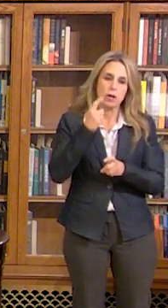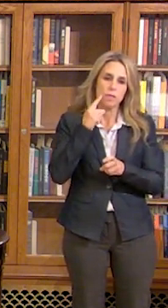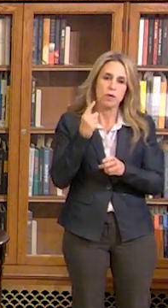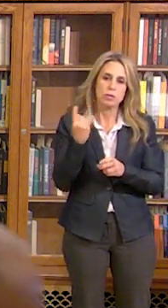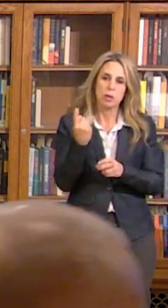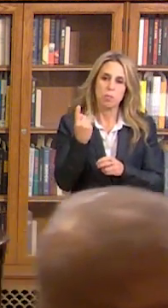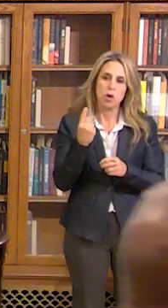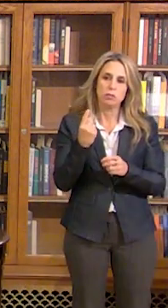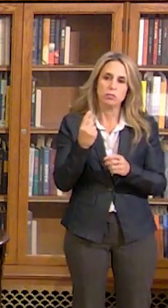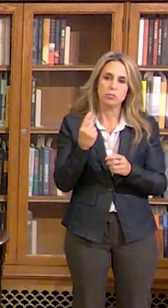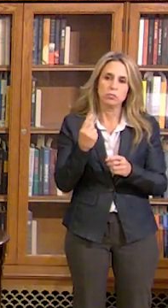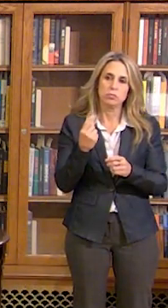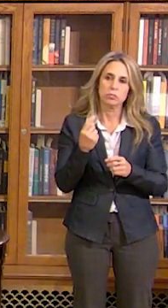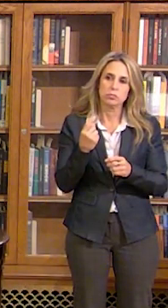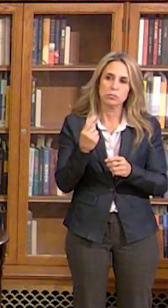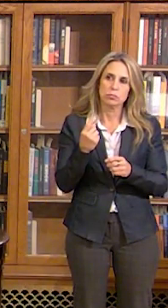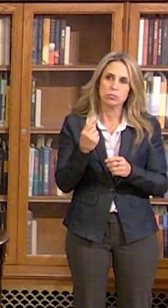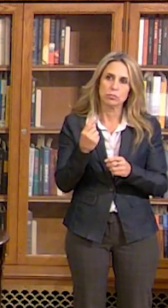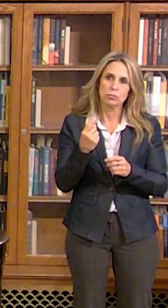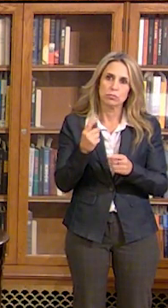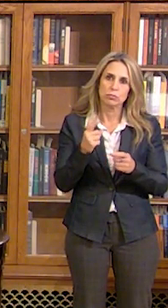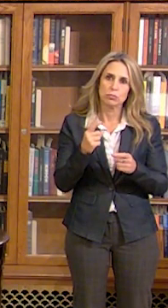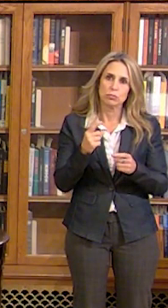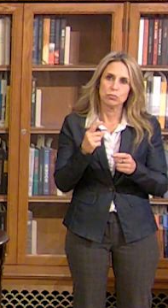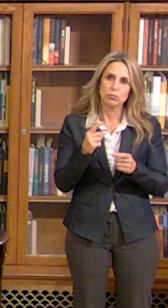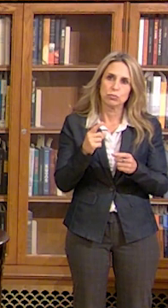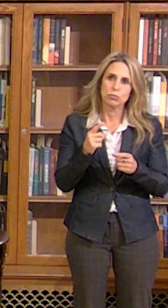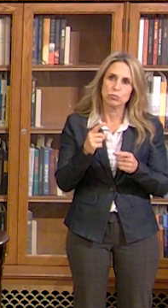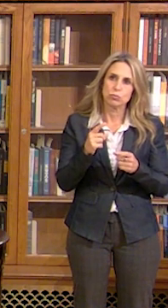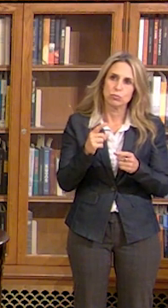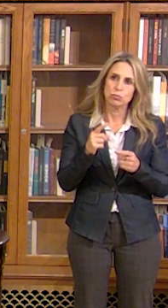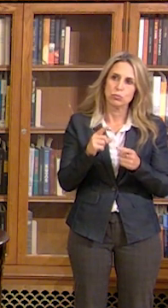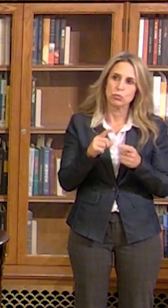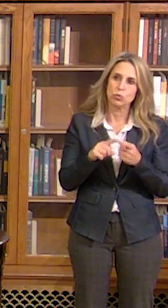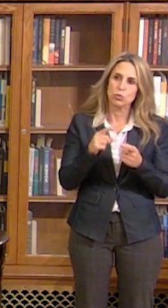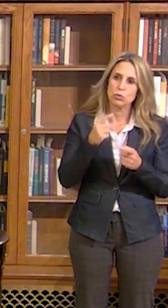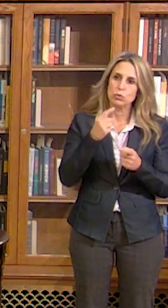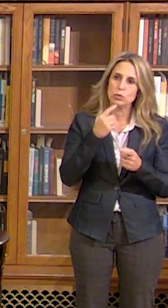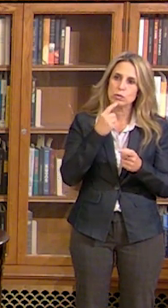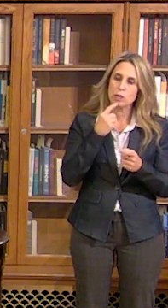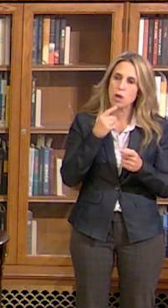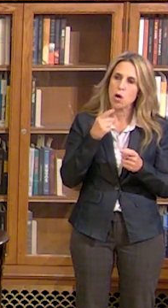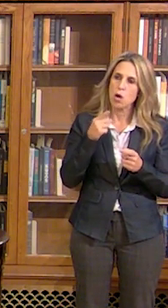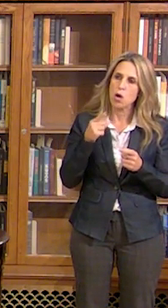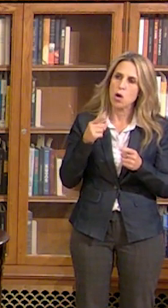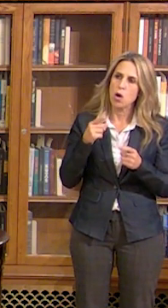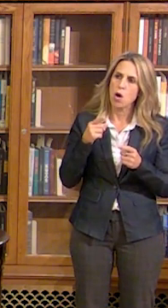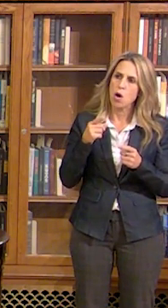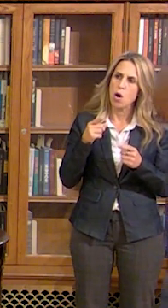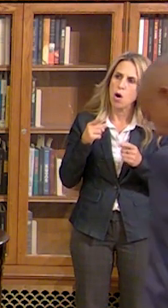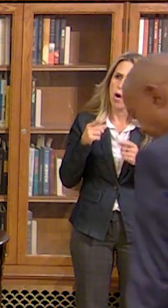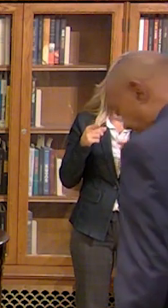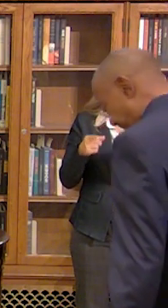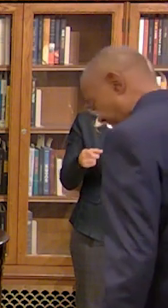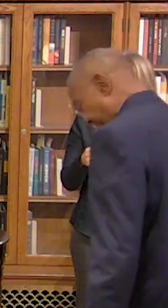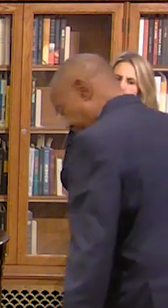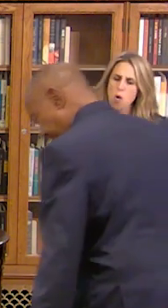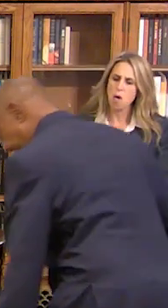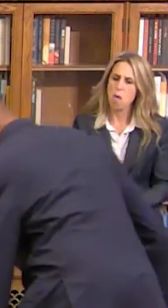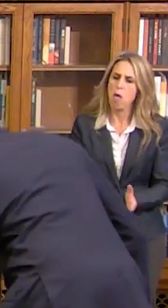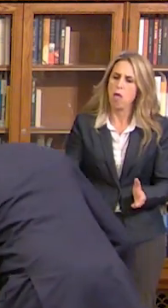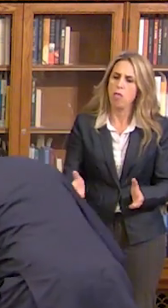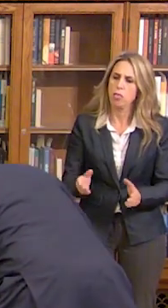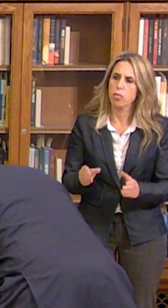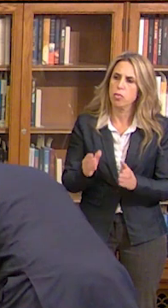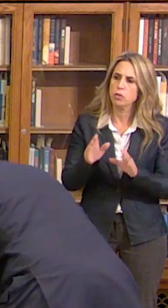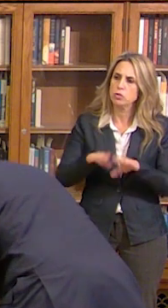someone to come up with you are putting you're indoctrinating the children no this is